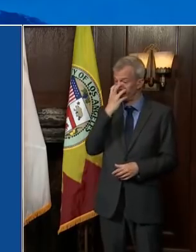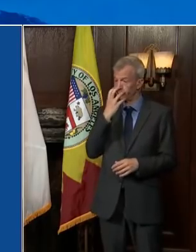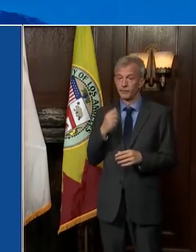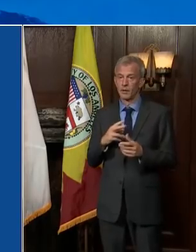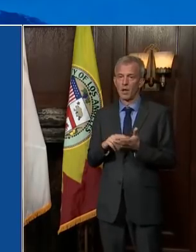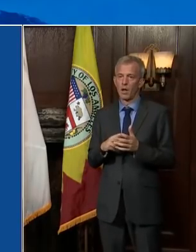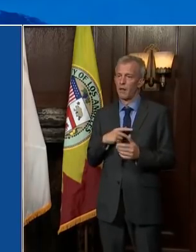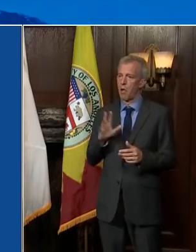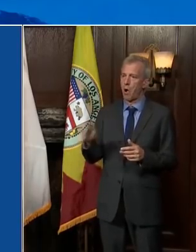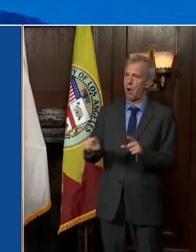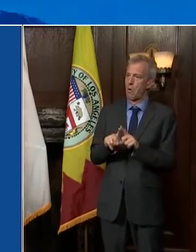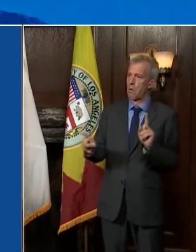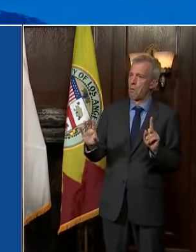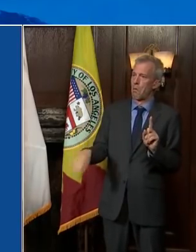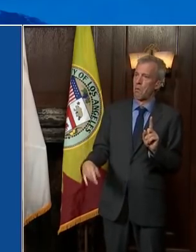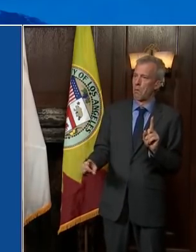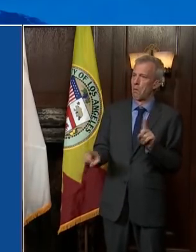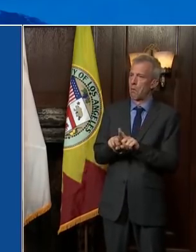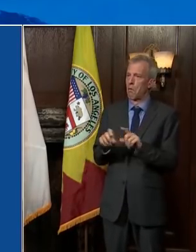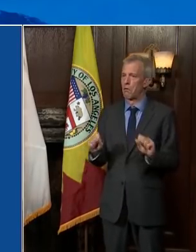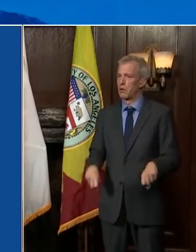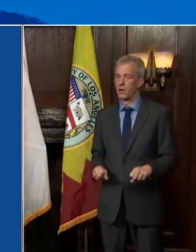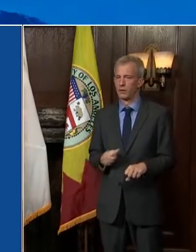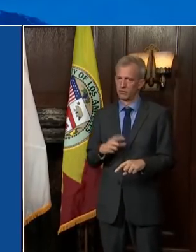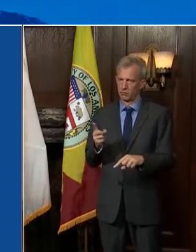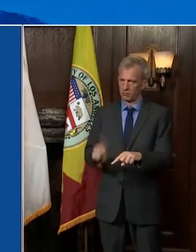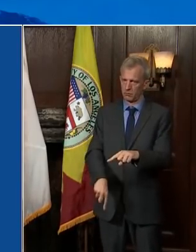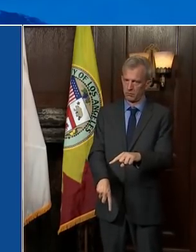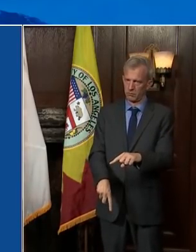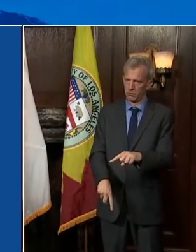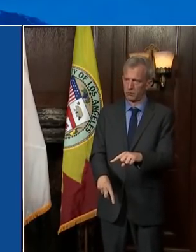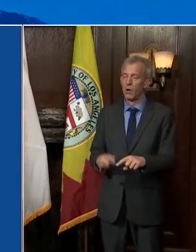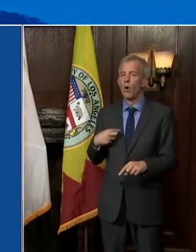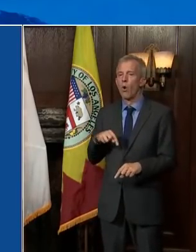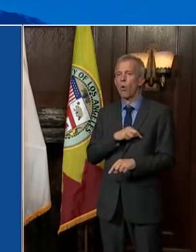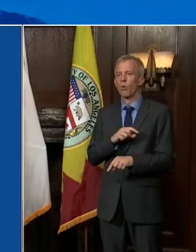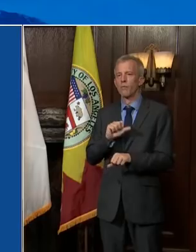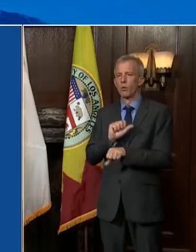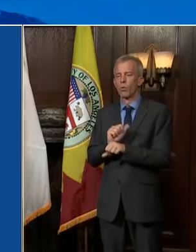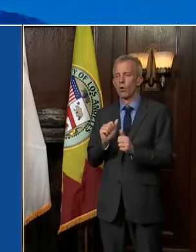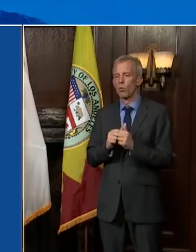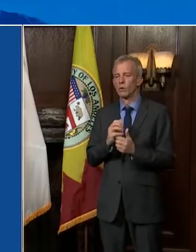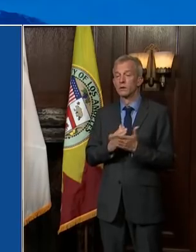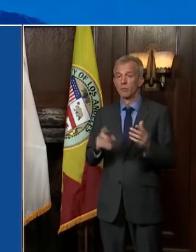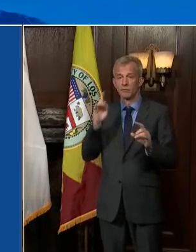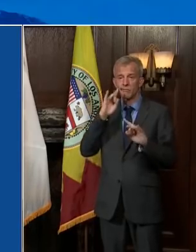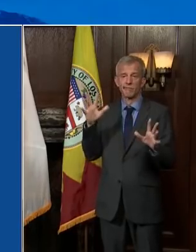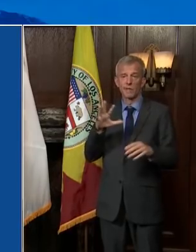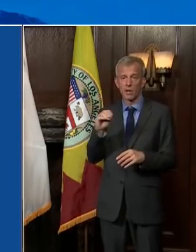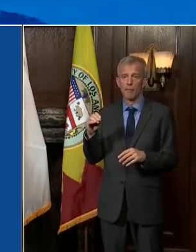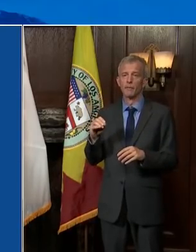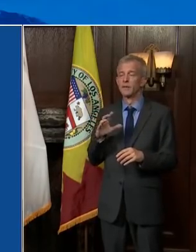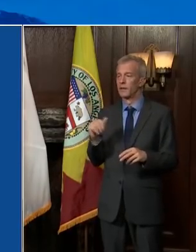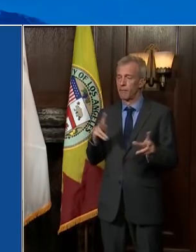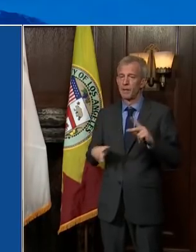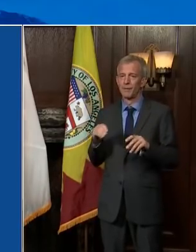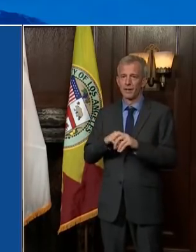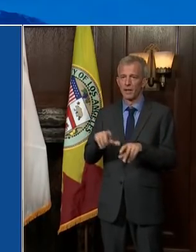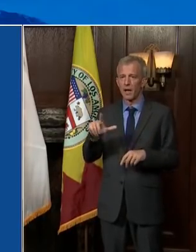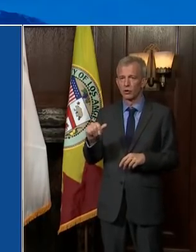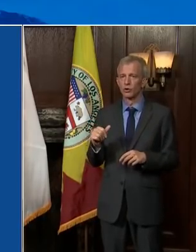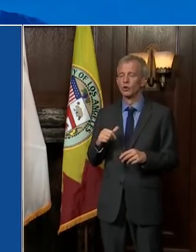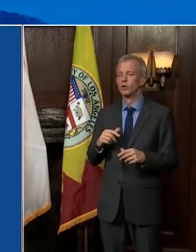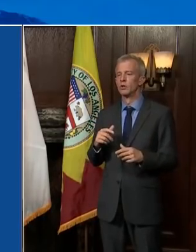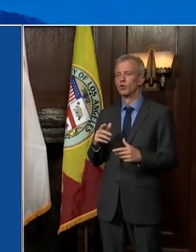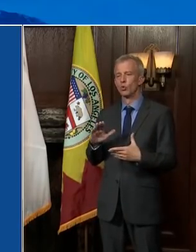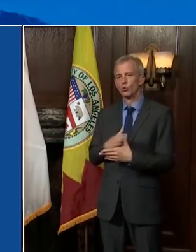and so as I announced last week, we've been working with some of the amazing companies and people in Los Angeles to share ideas on